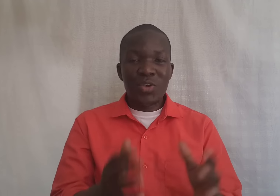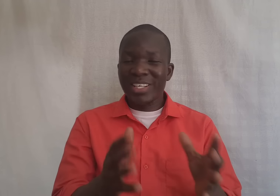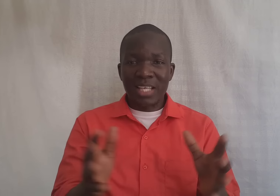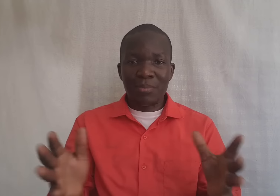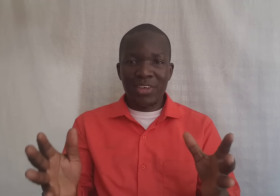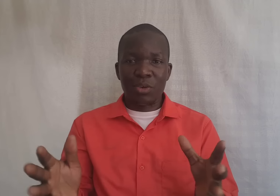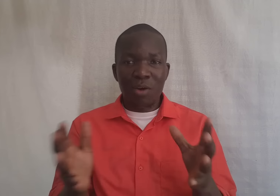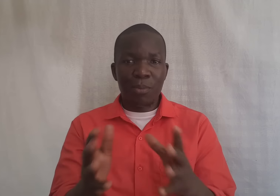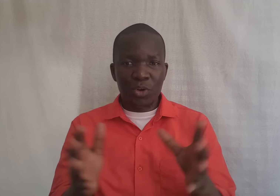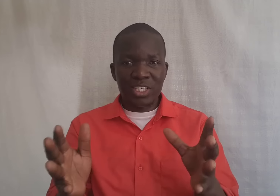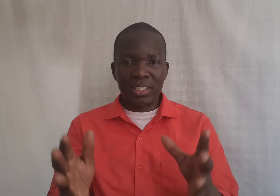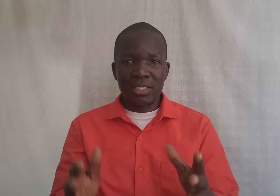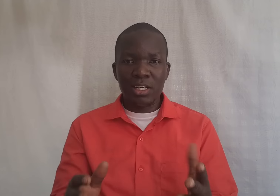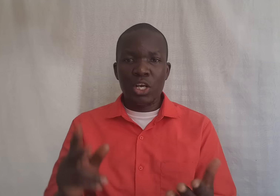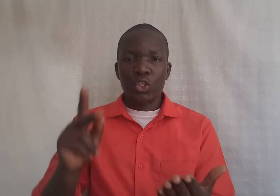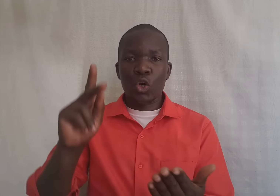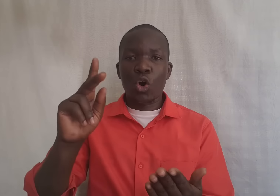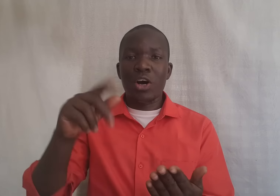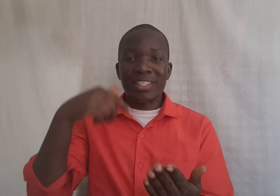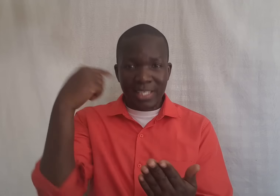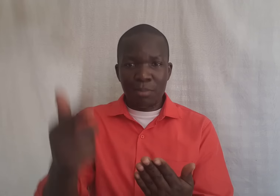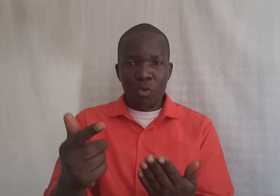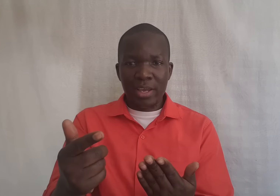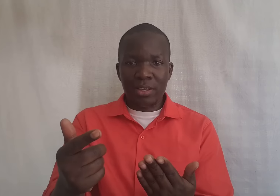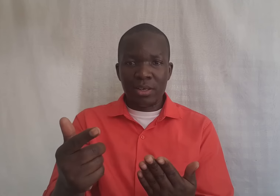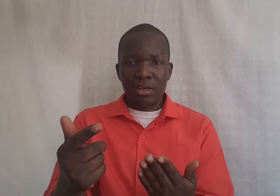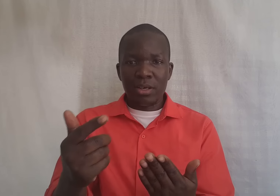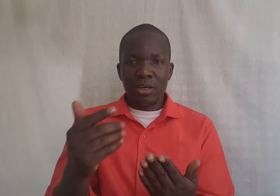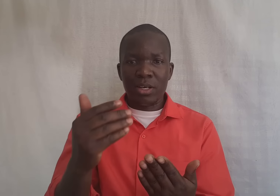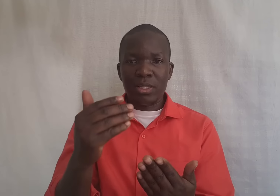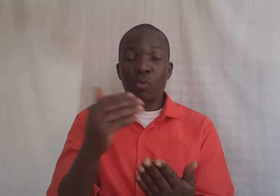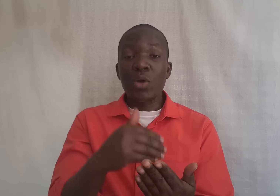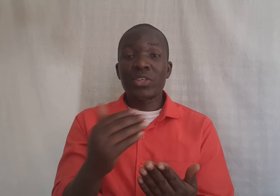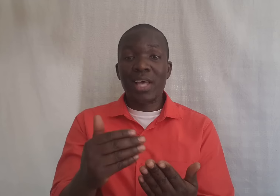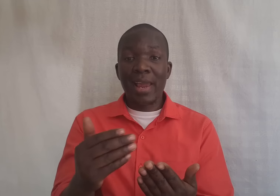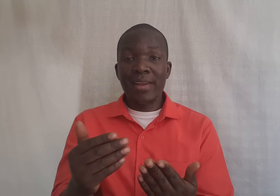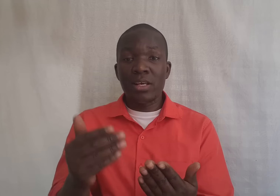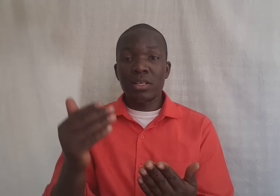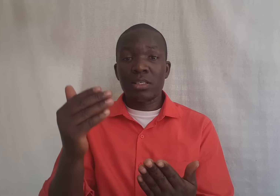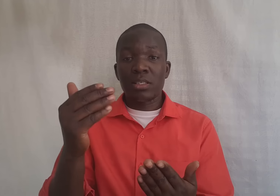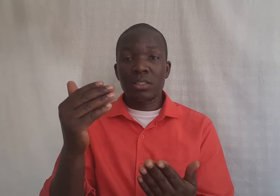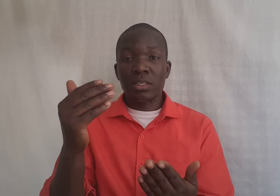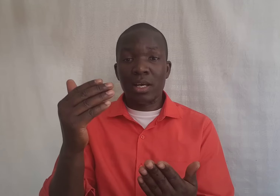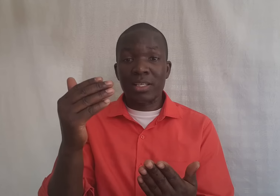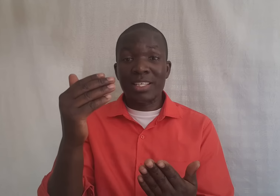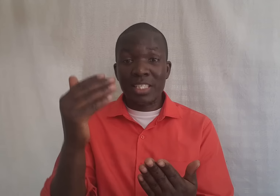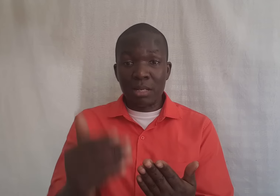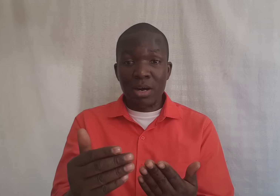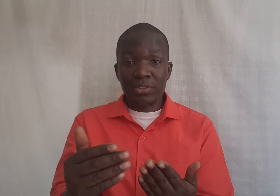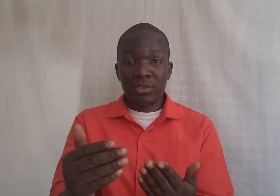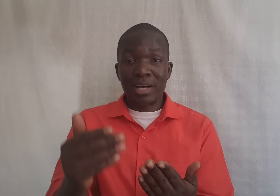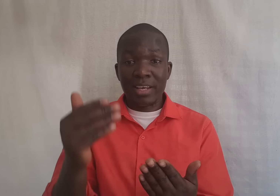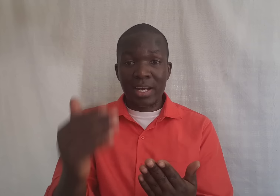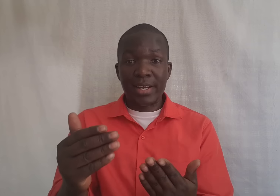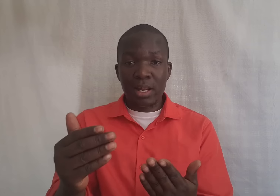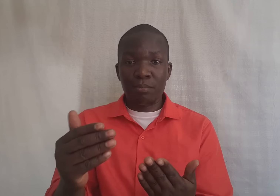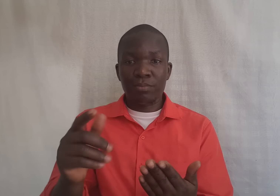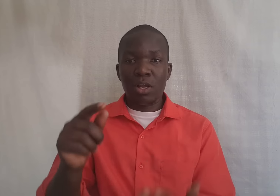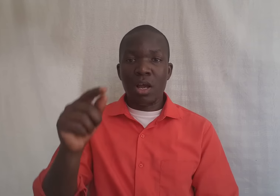doing something. You have a project. So same way, the way we signed the syllabus and the curriculum.